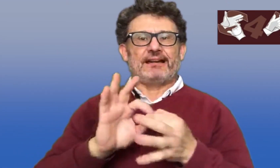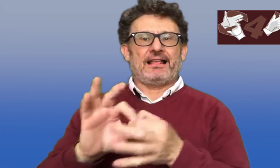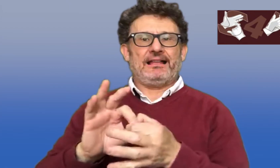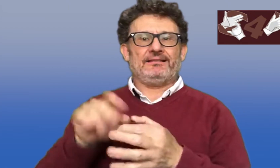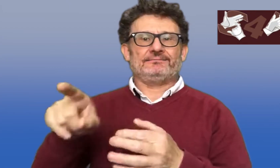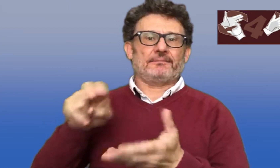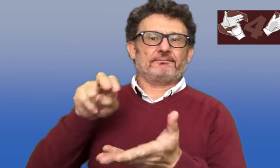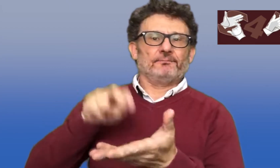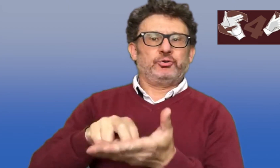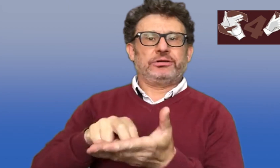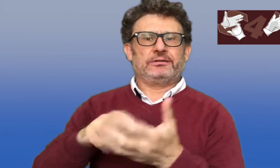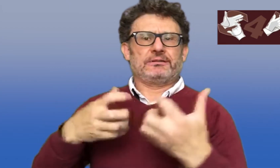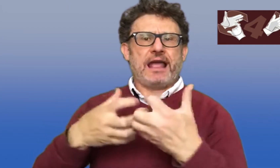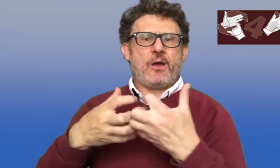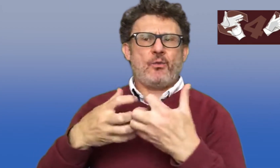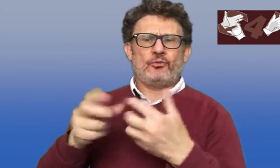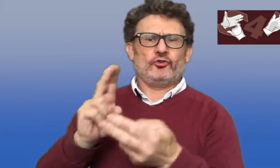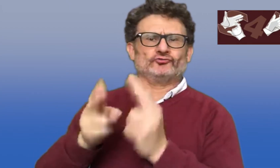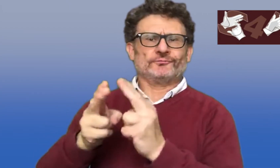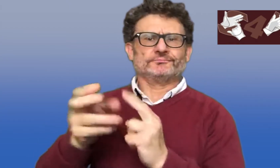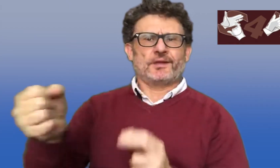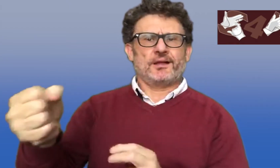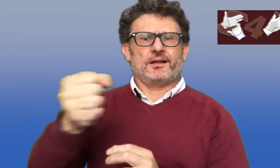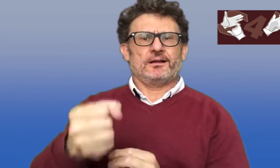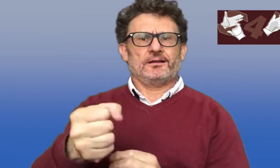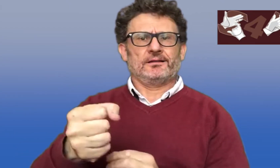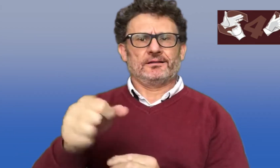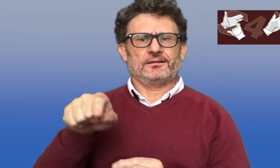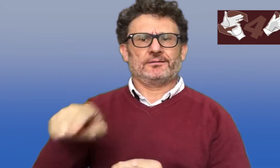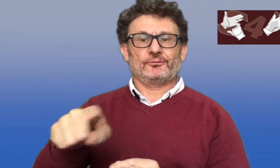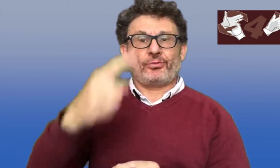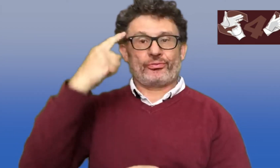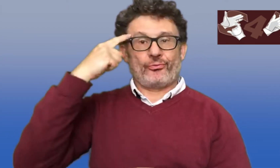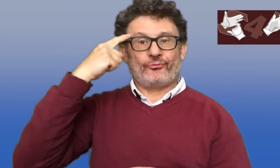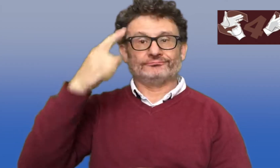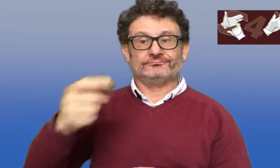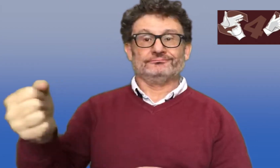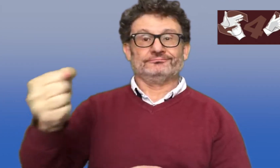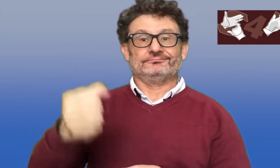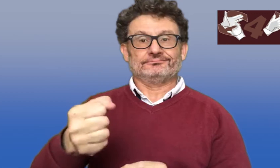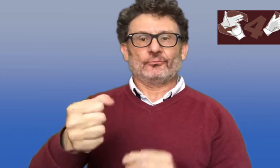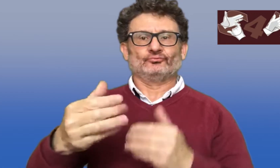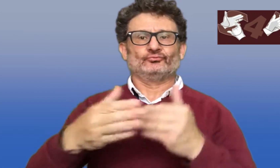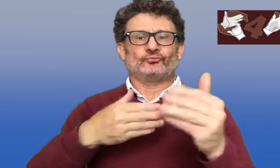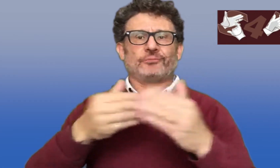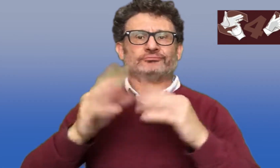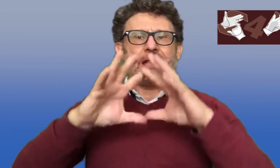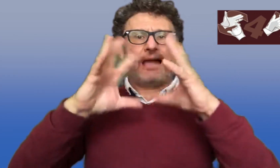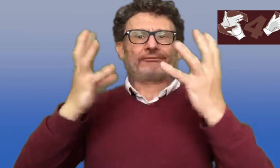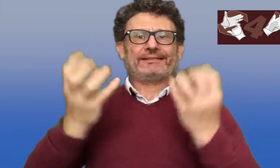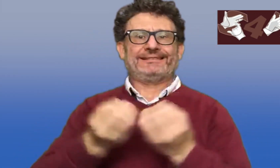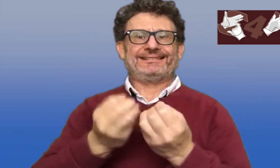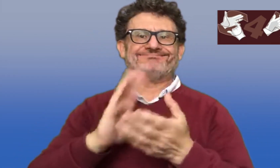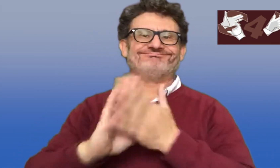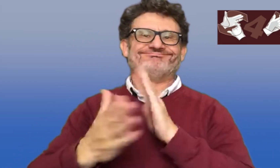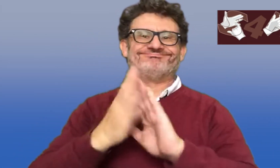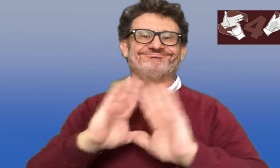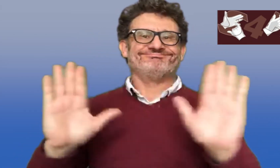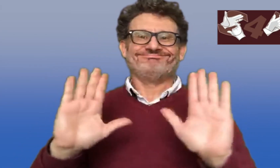In my last session, I looked specifically at how to book a sign language interpreter, just exploring the concept that